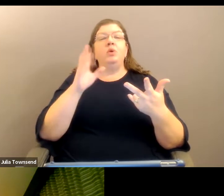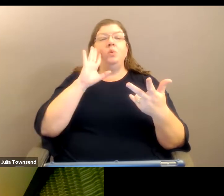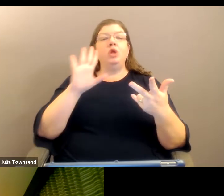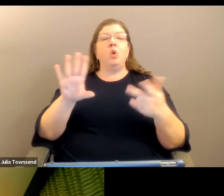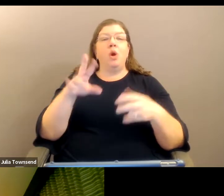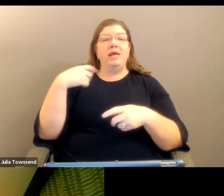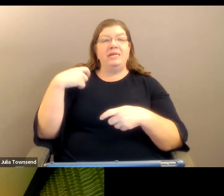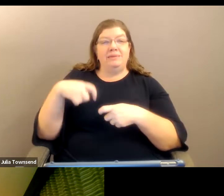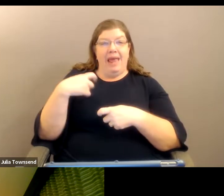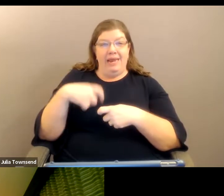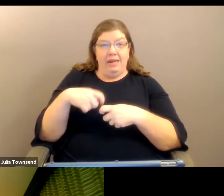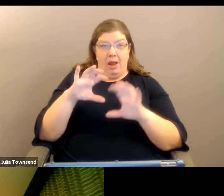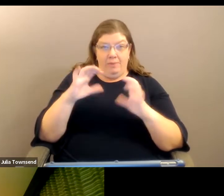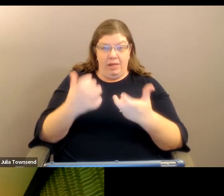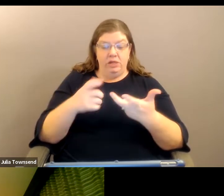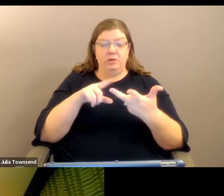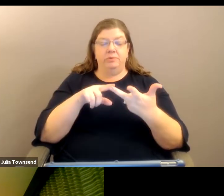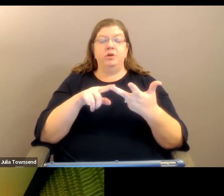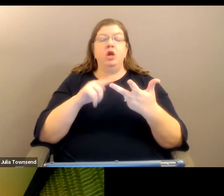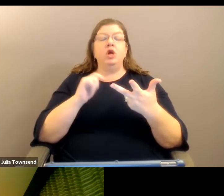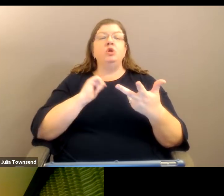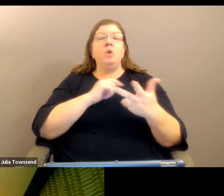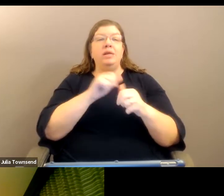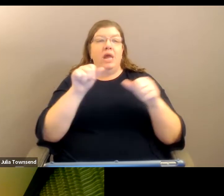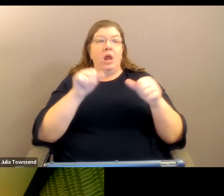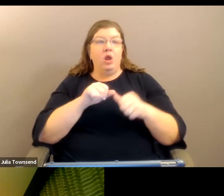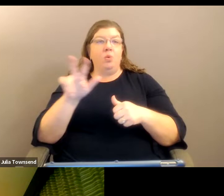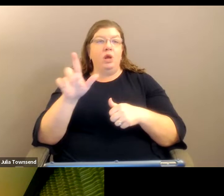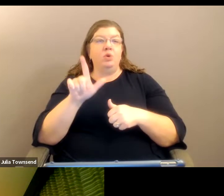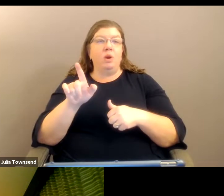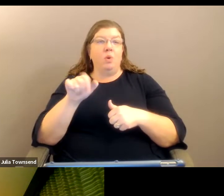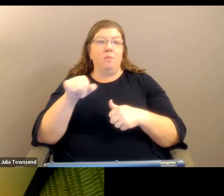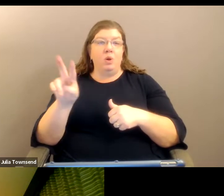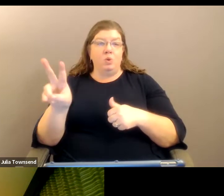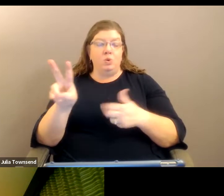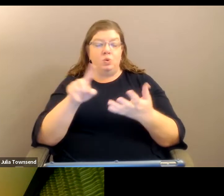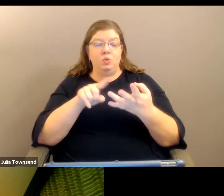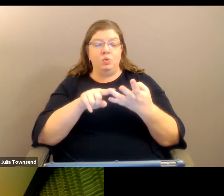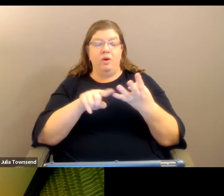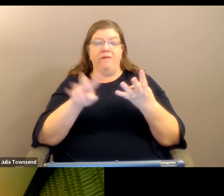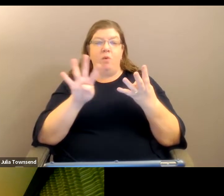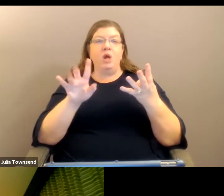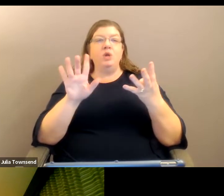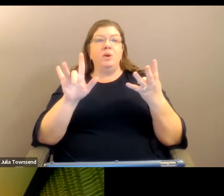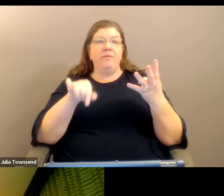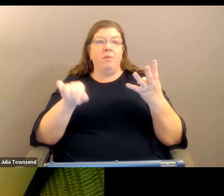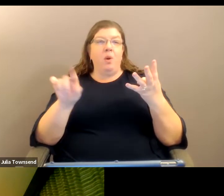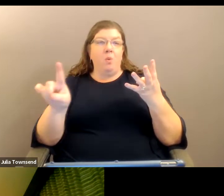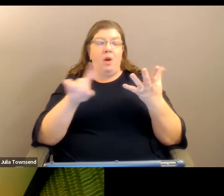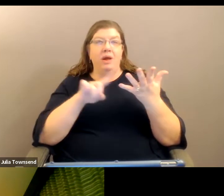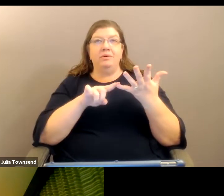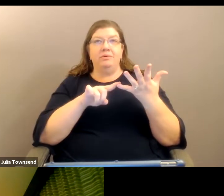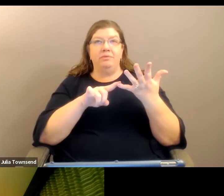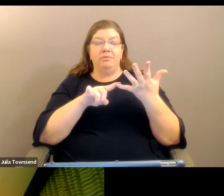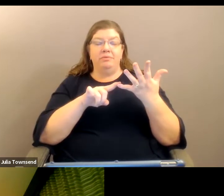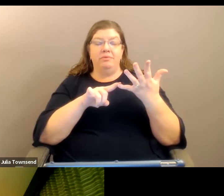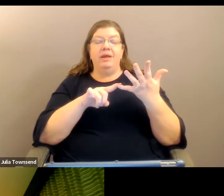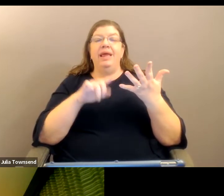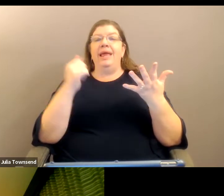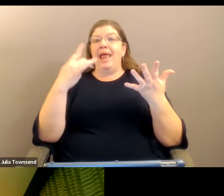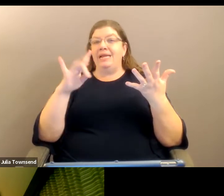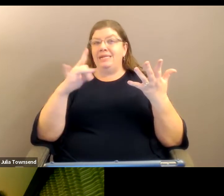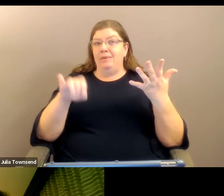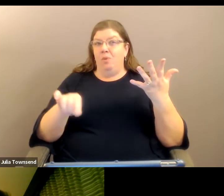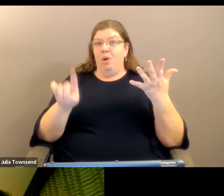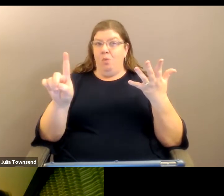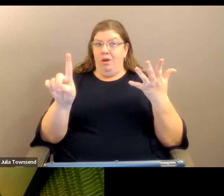Hispanic population. Trustee area number 3 at 21.2, number 4 at 25.1, and number 5 at